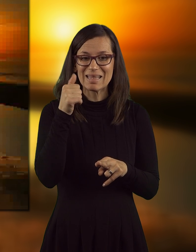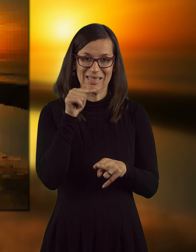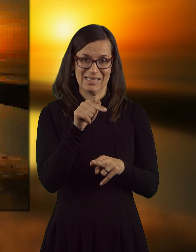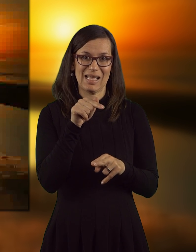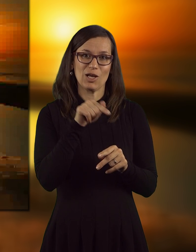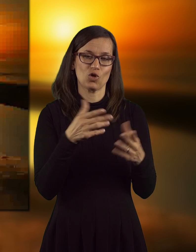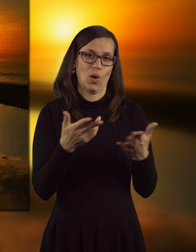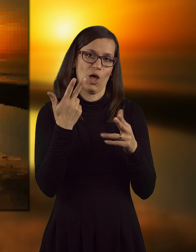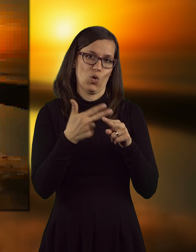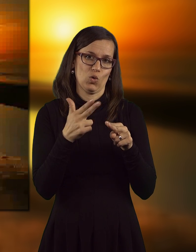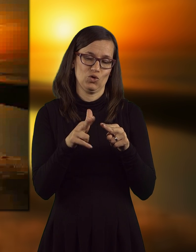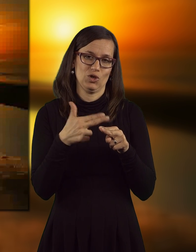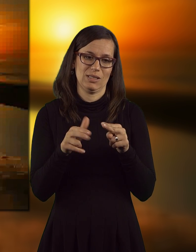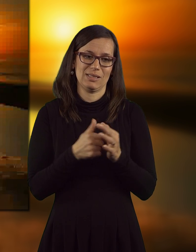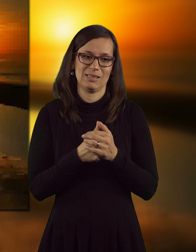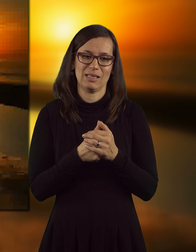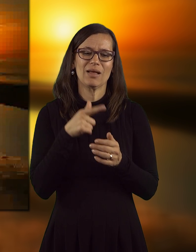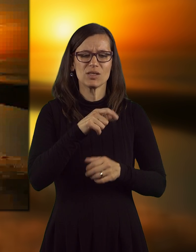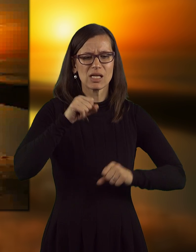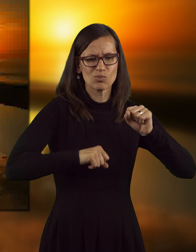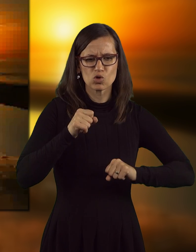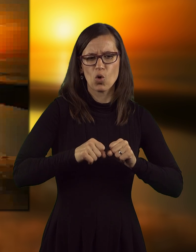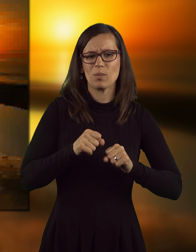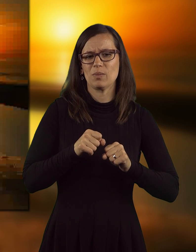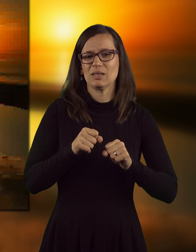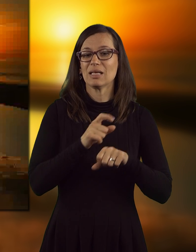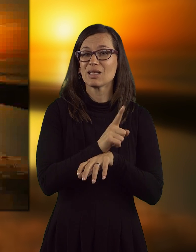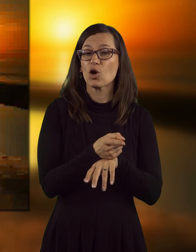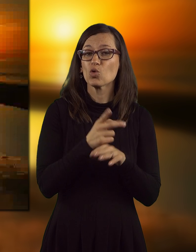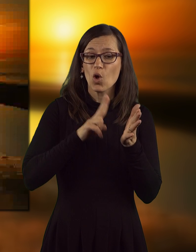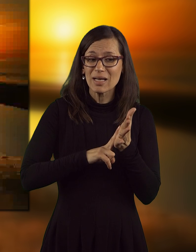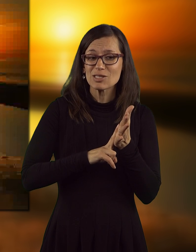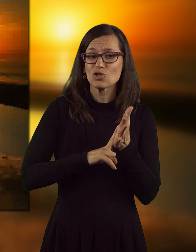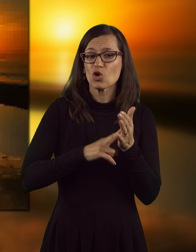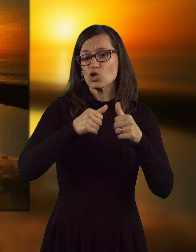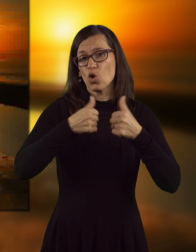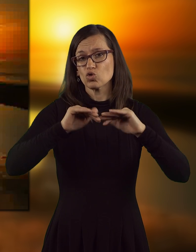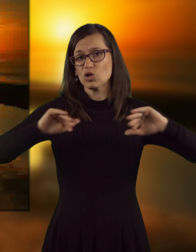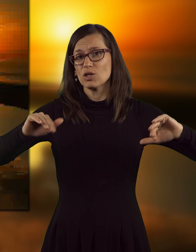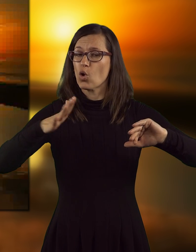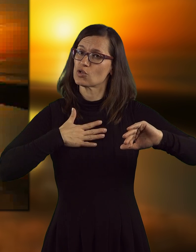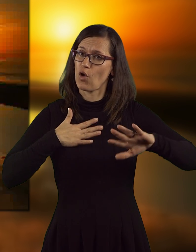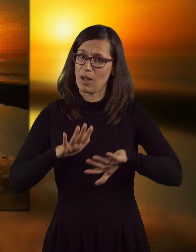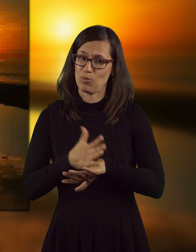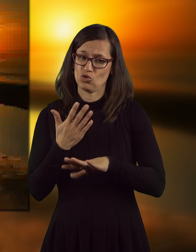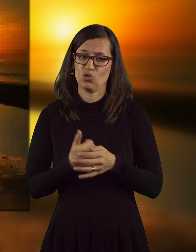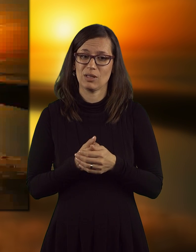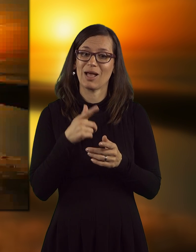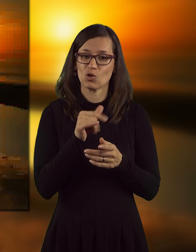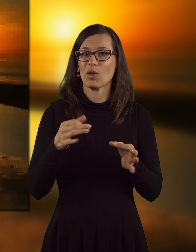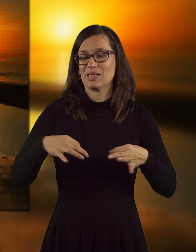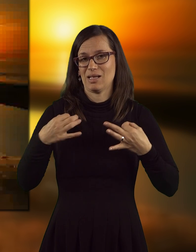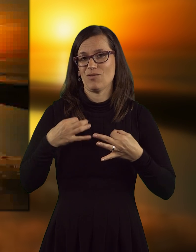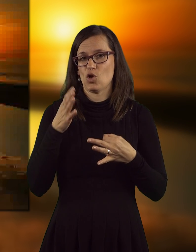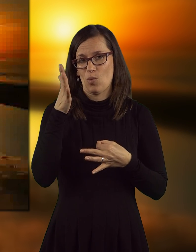answer. You're the only one who can clear this up. You have the ability to separate current reality from how you feel. And